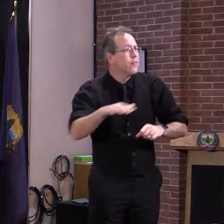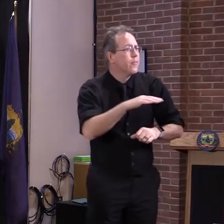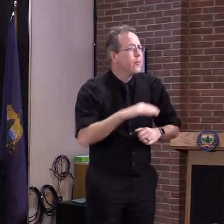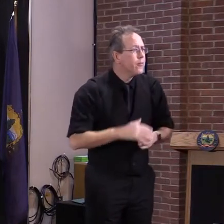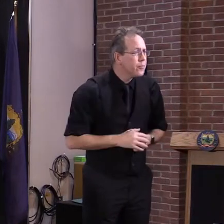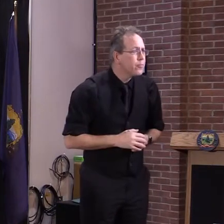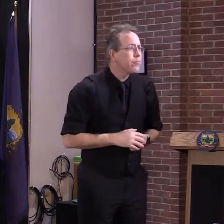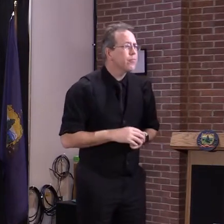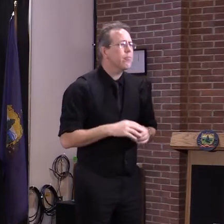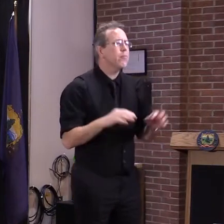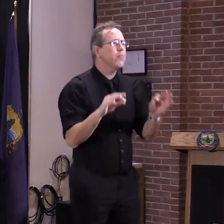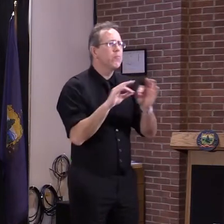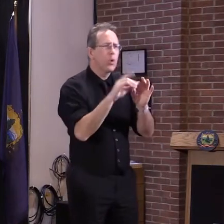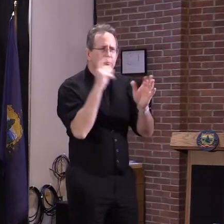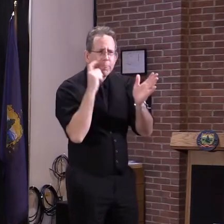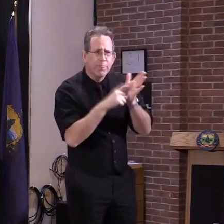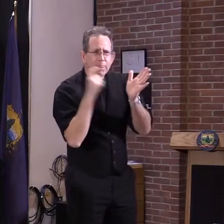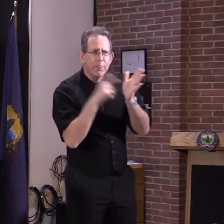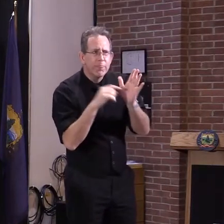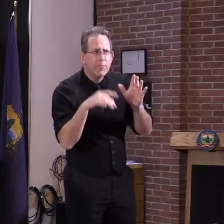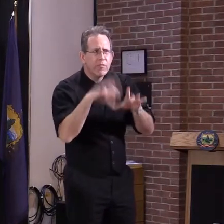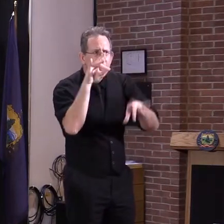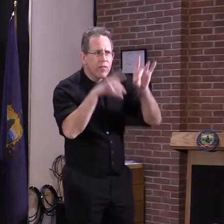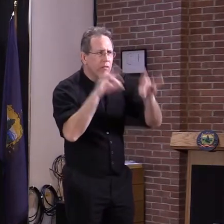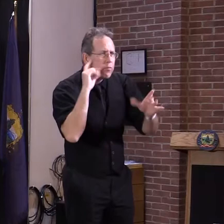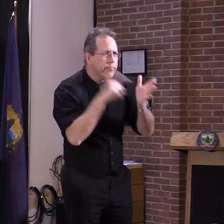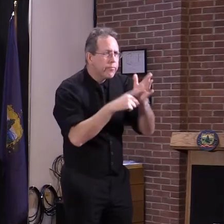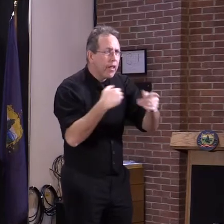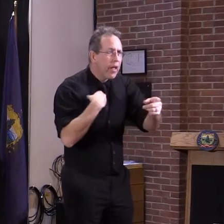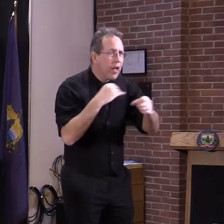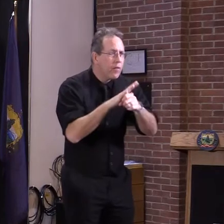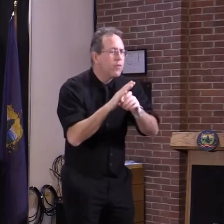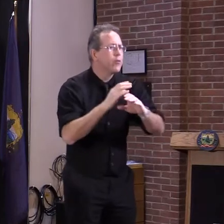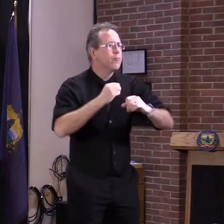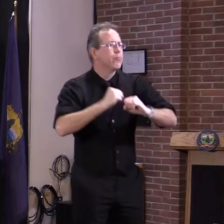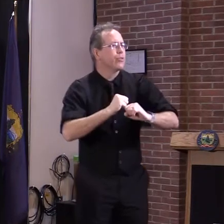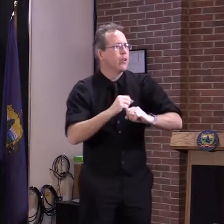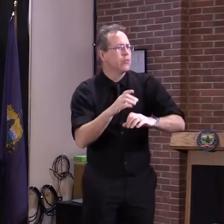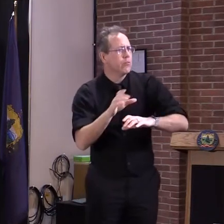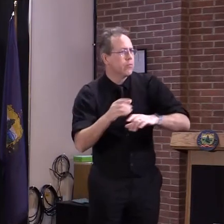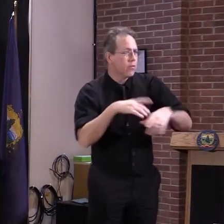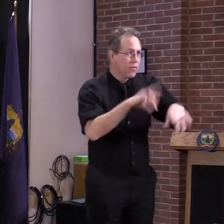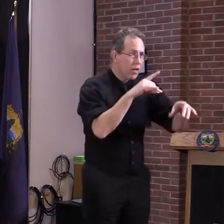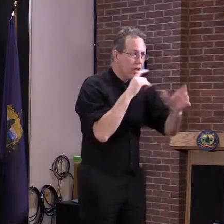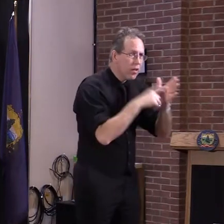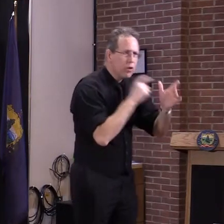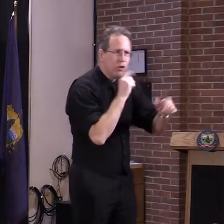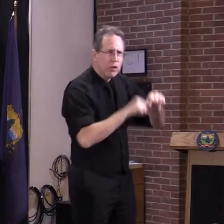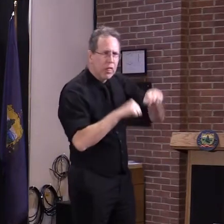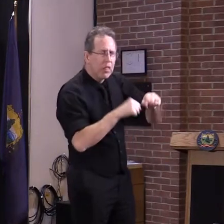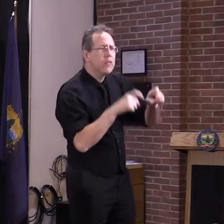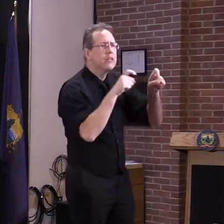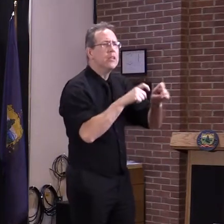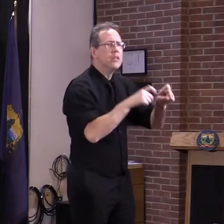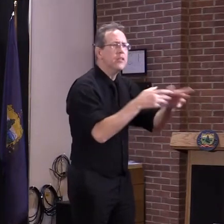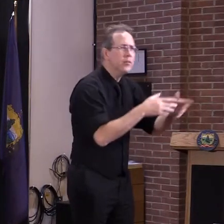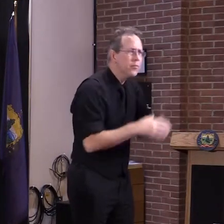and through the deployment of significantly more testing and more rapid testing, since antigen tests are give results